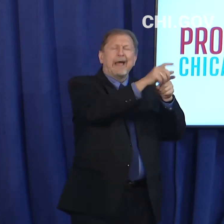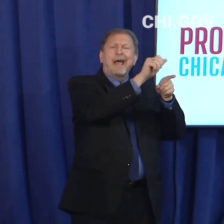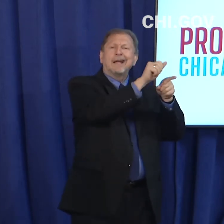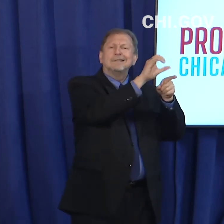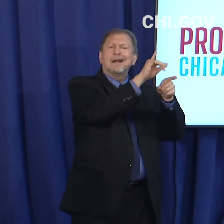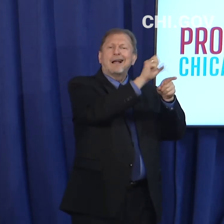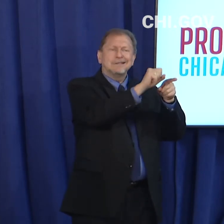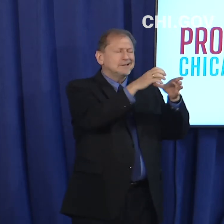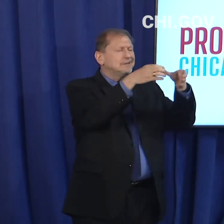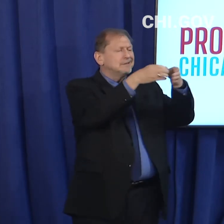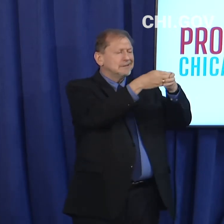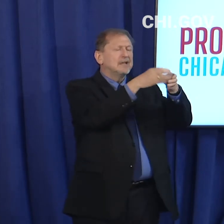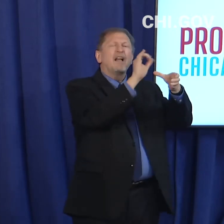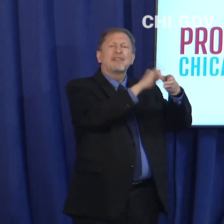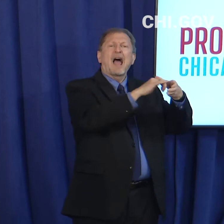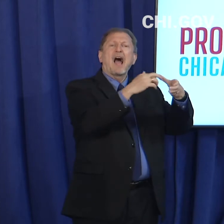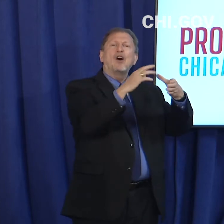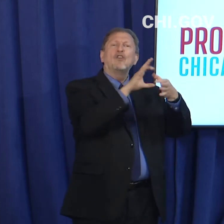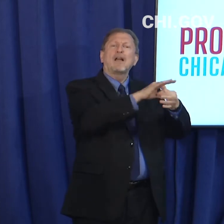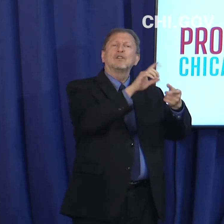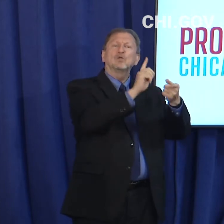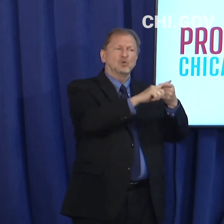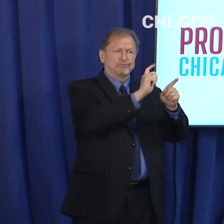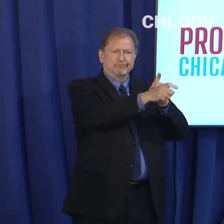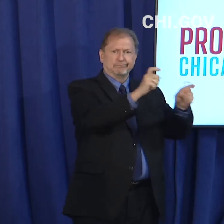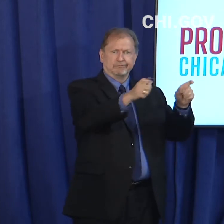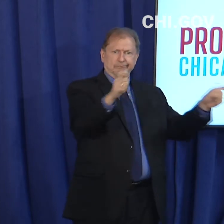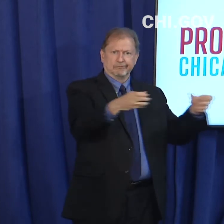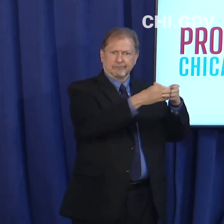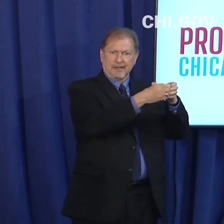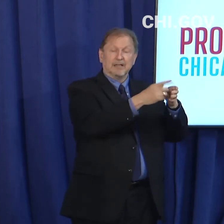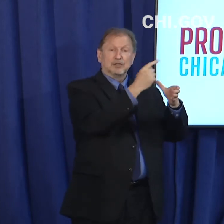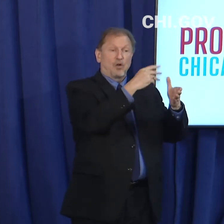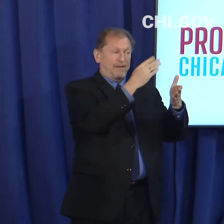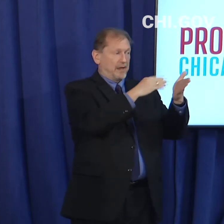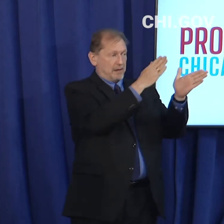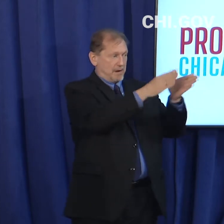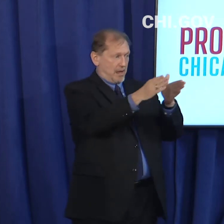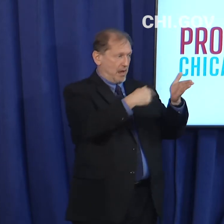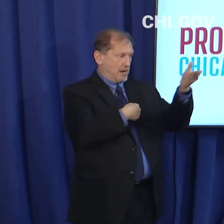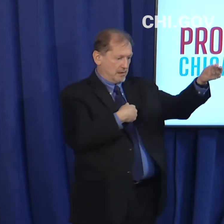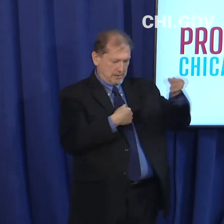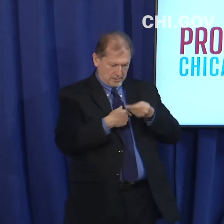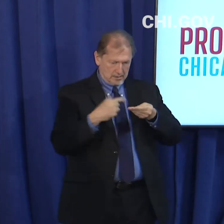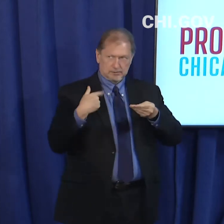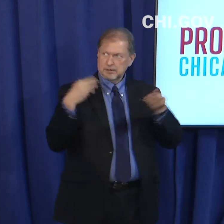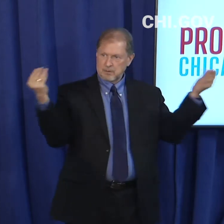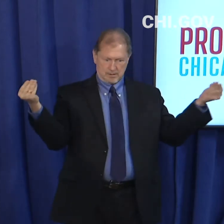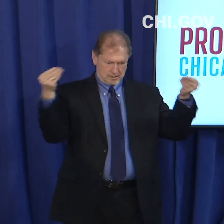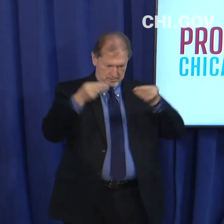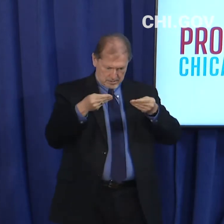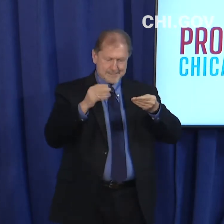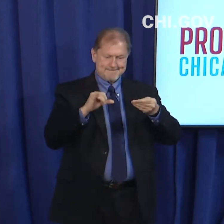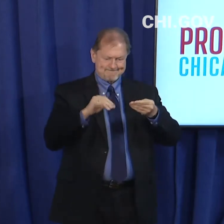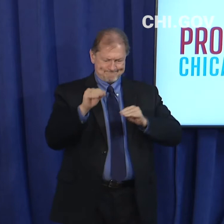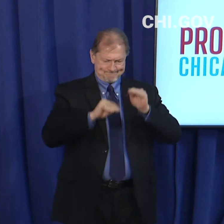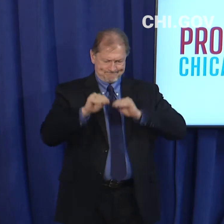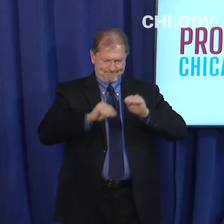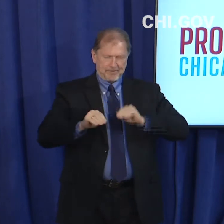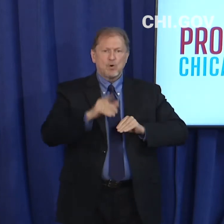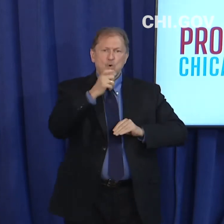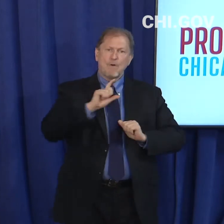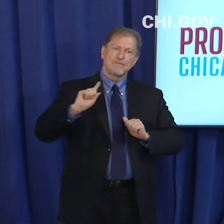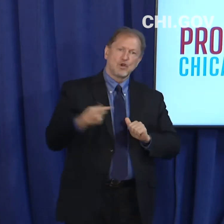The ACIP is meeting to discuss prioritization plans today, and so we expect to have some of their recommendations later this week.